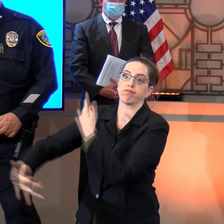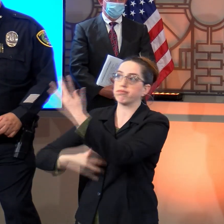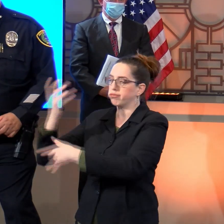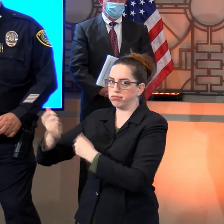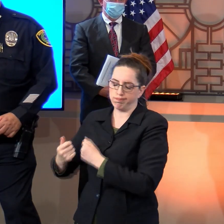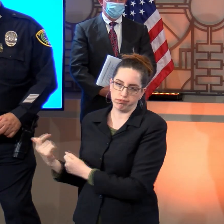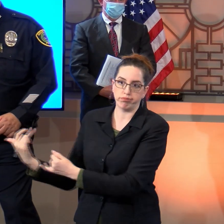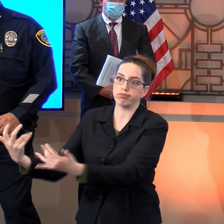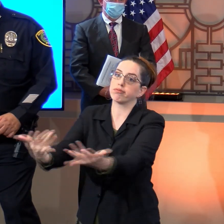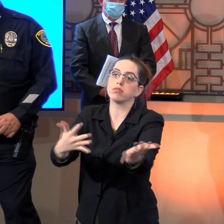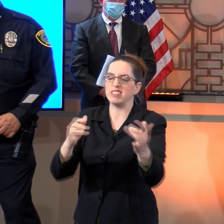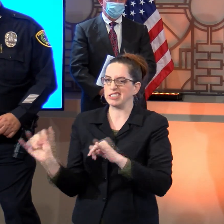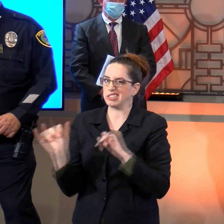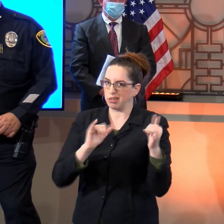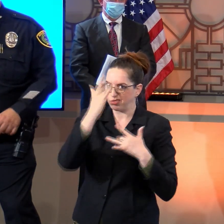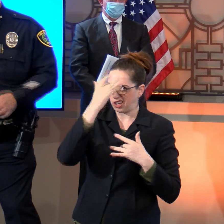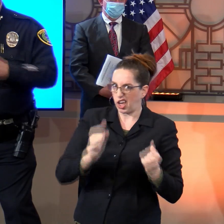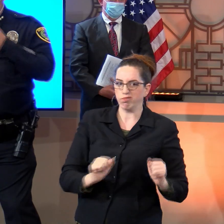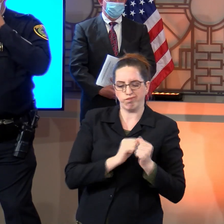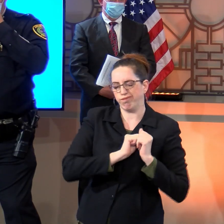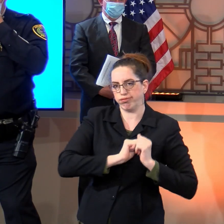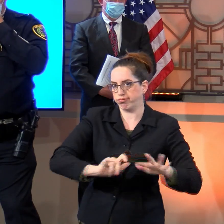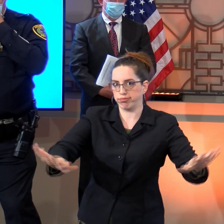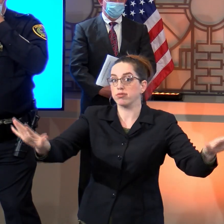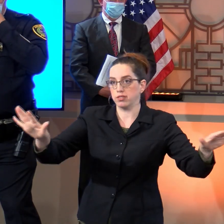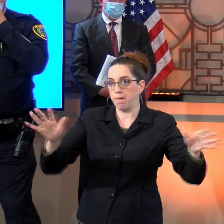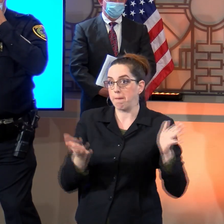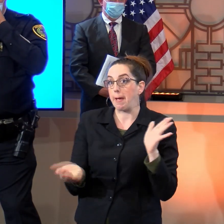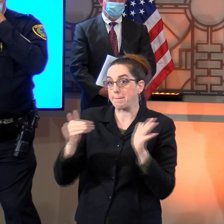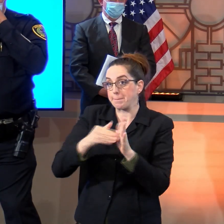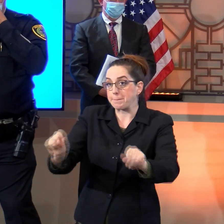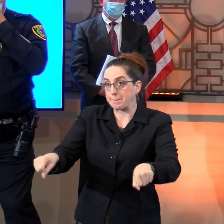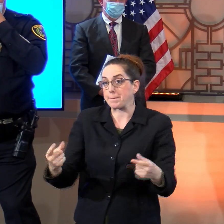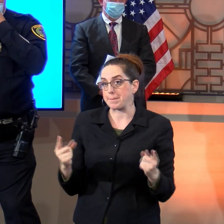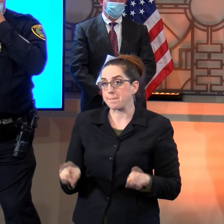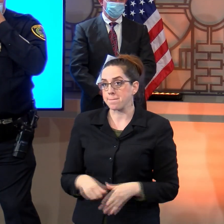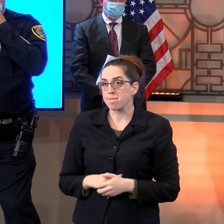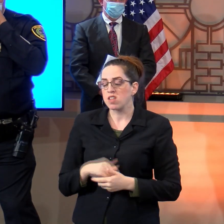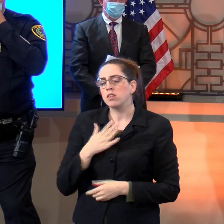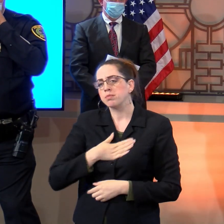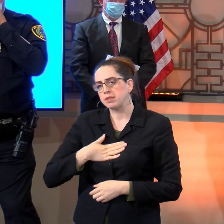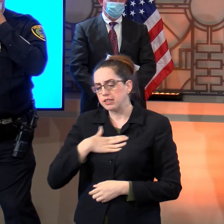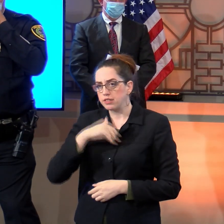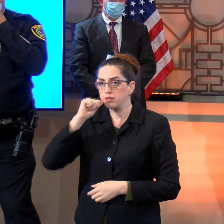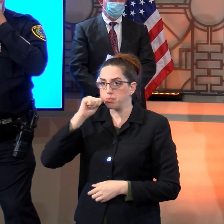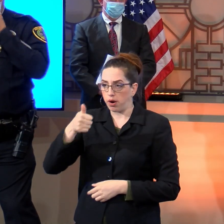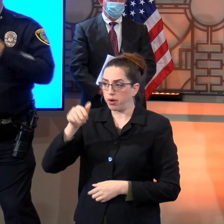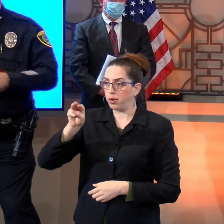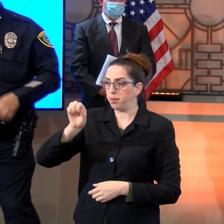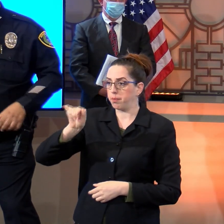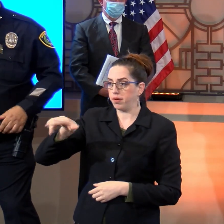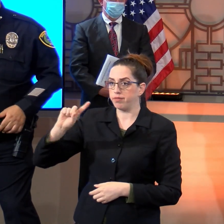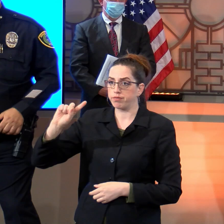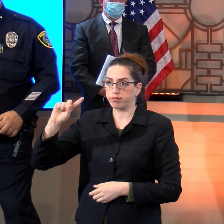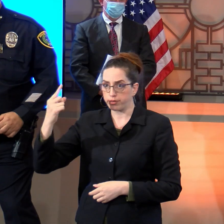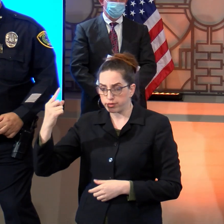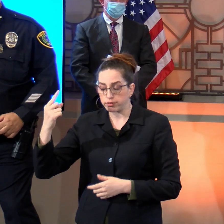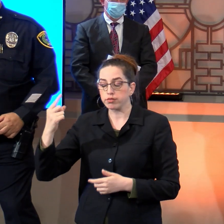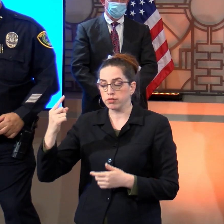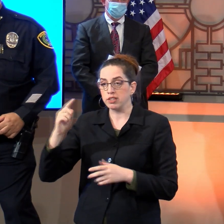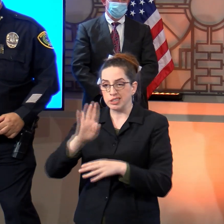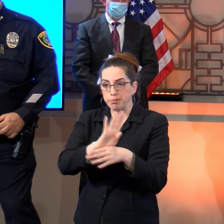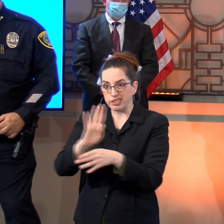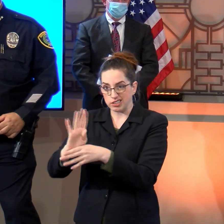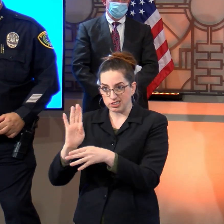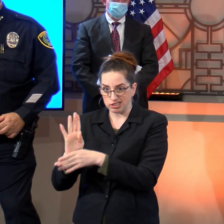with a vengeance and be reignited. So please, as we start tomorrow, May 1st, for those